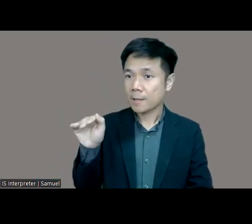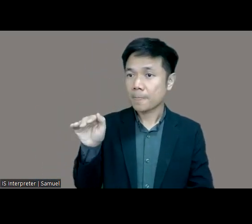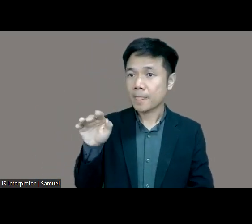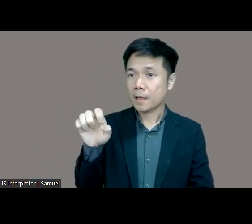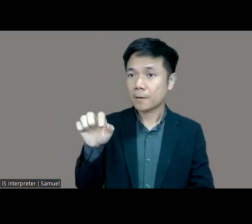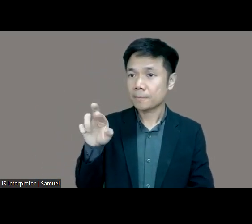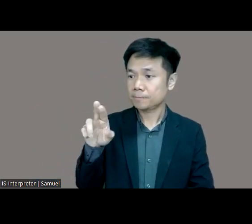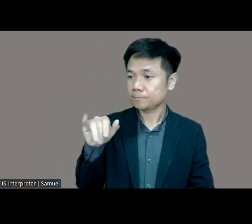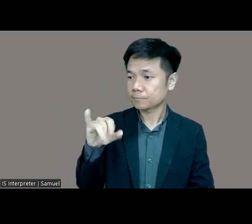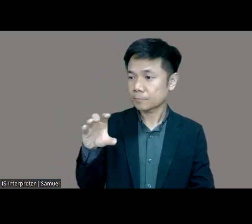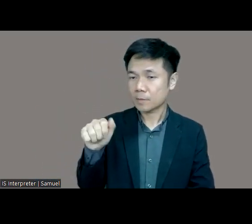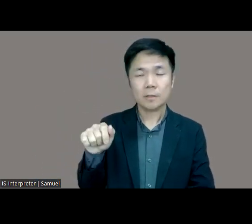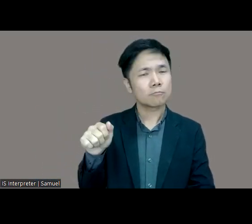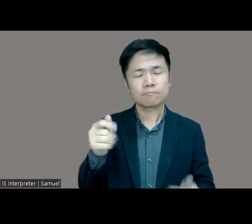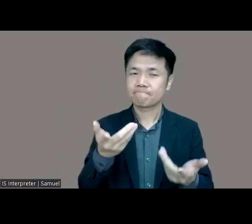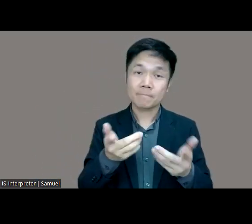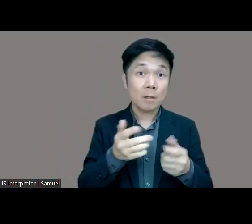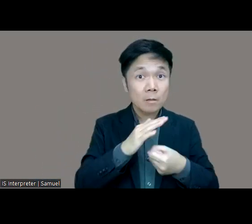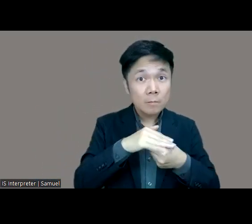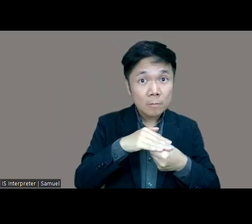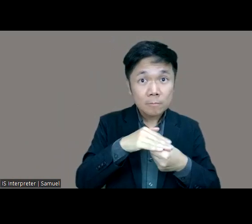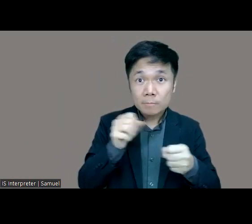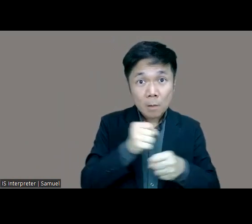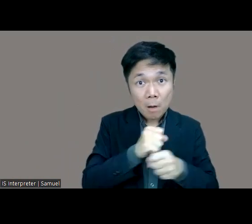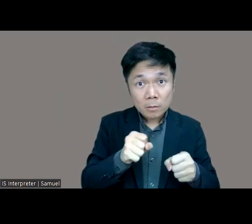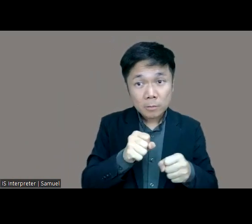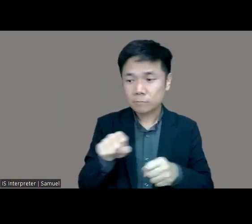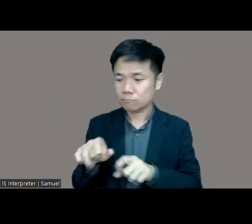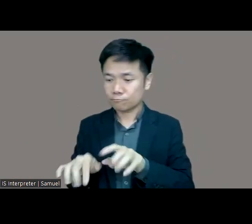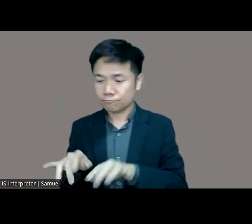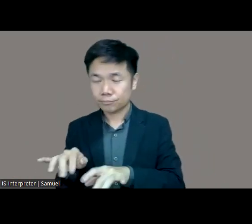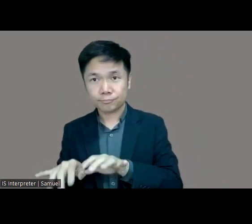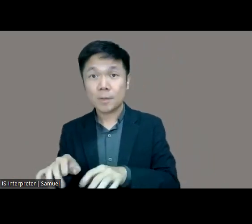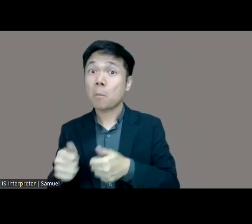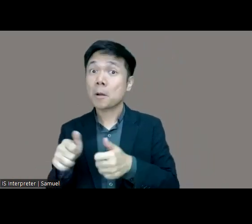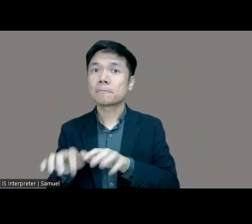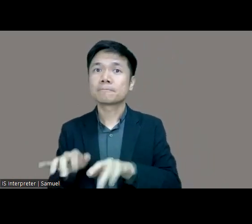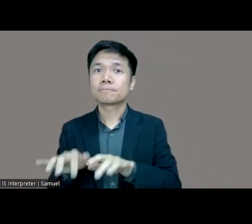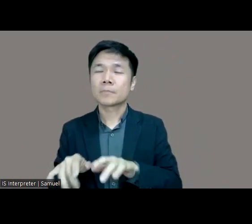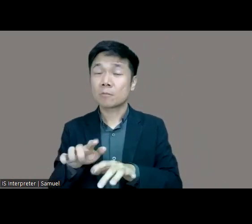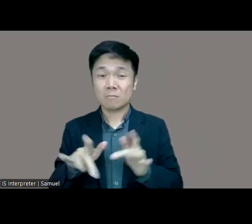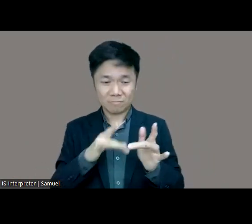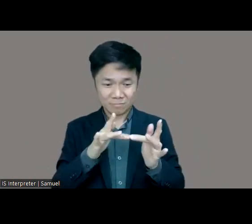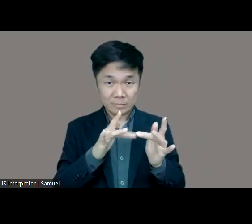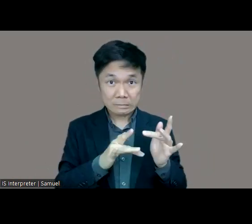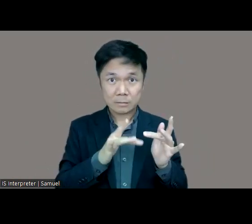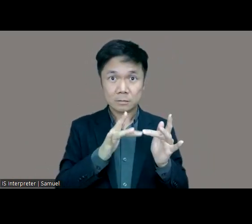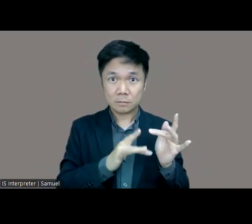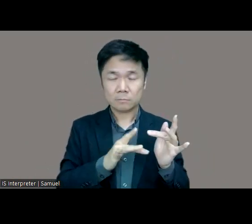you can use the chat box if the connection is not good. Please go ahead.